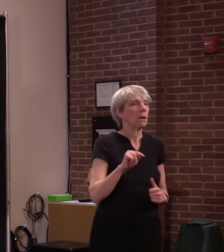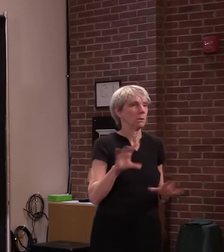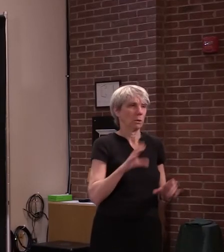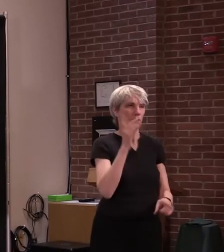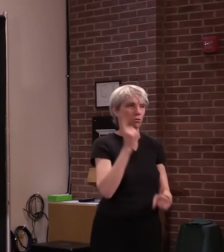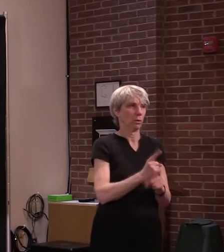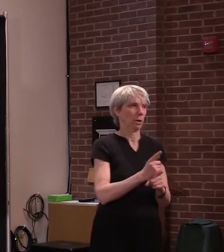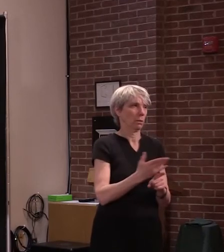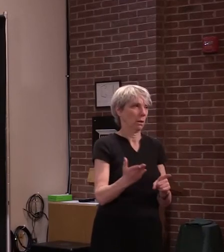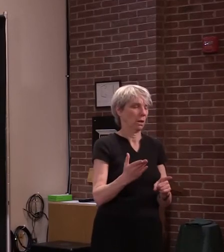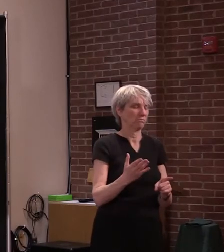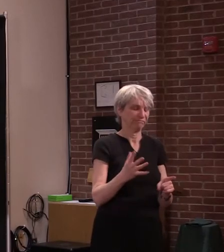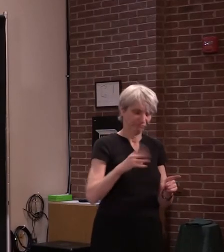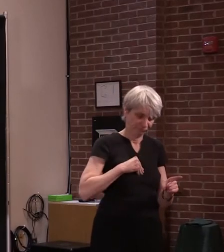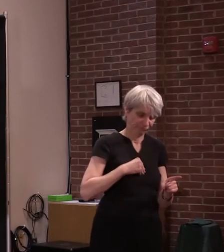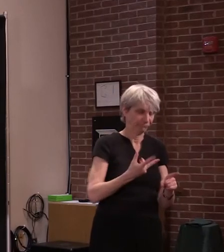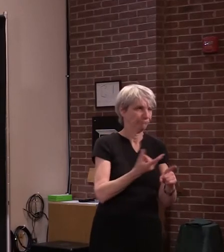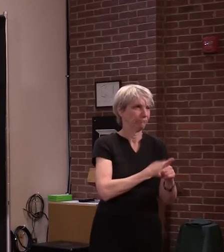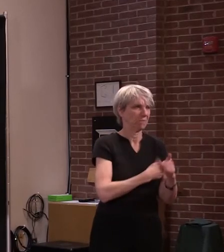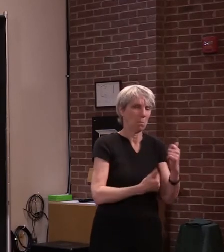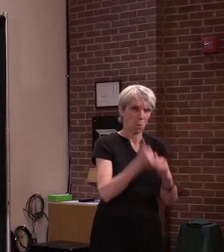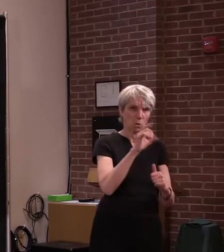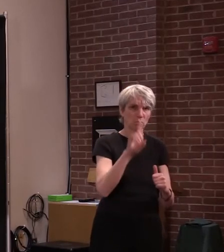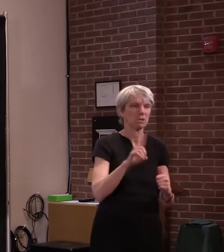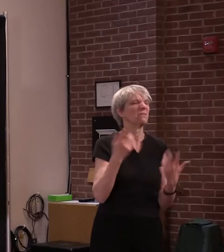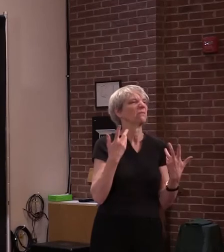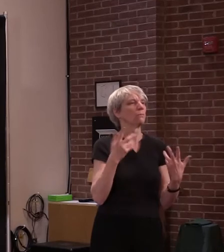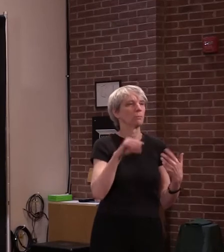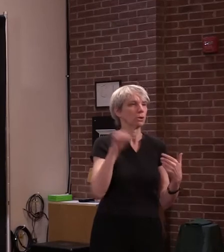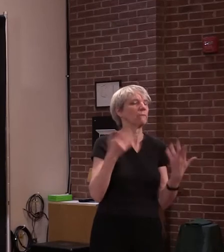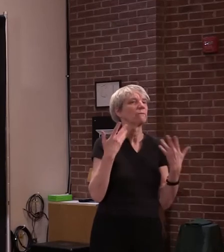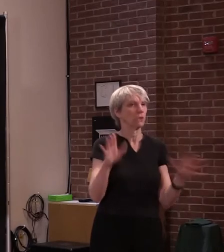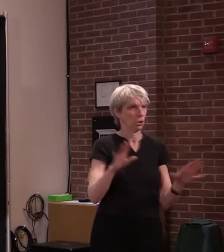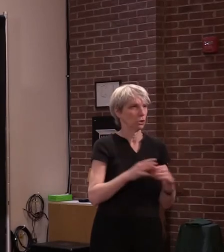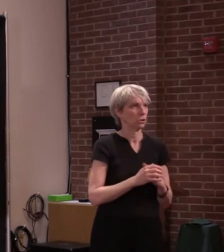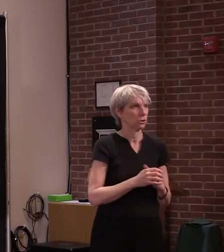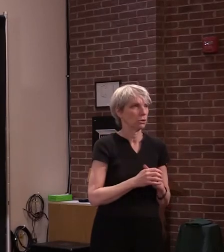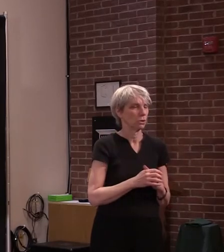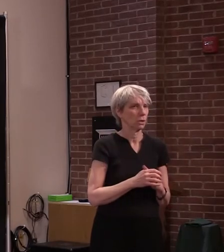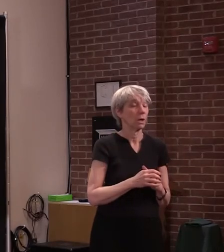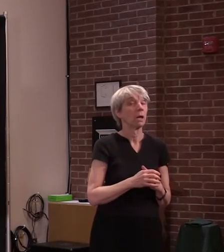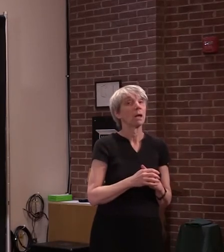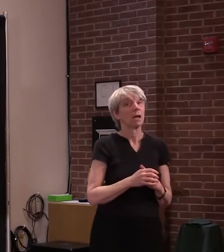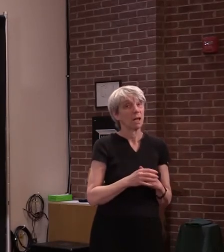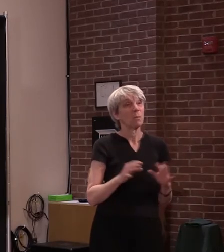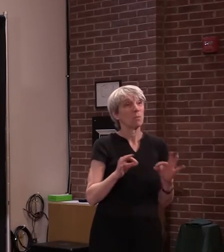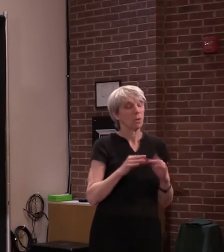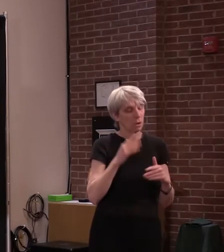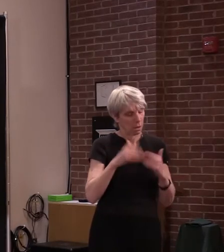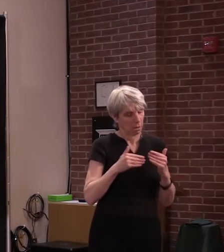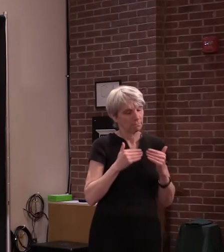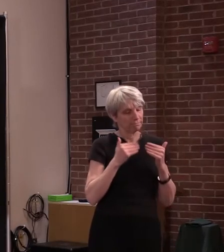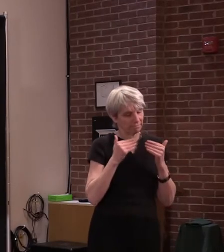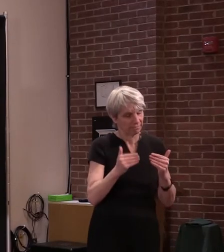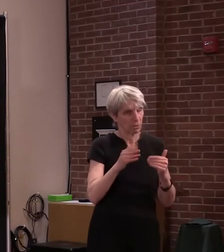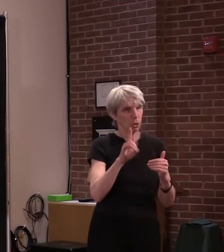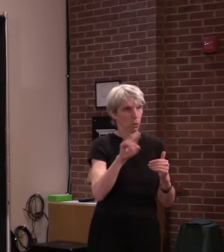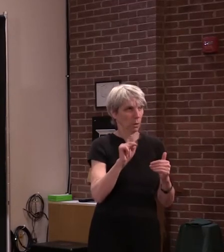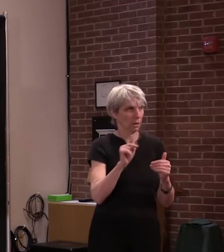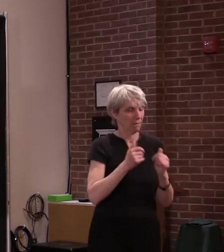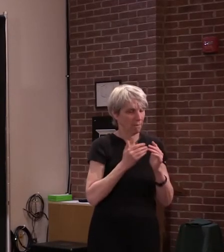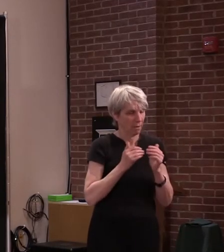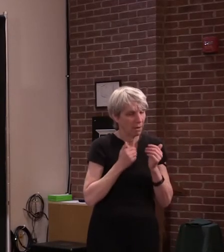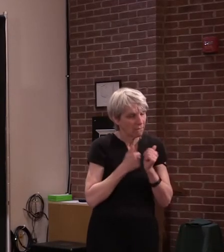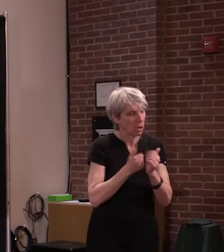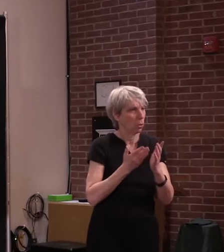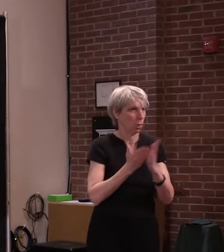decisions. I think following through is really important. And if there's one thing that we can if I could get across to